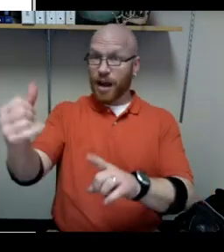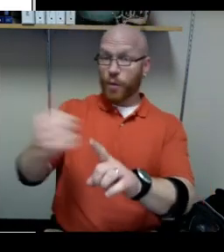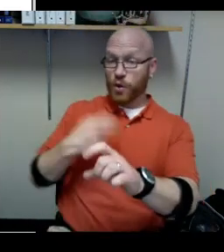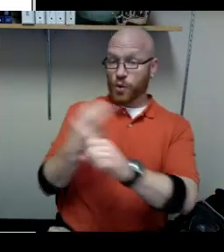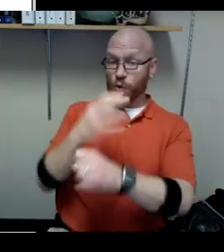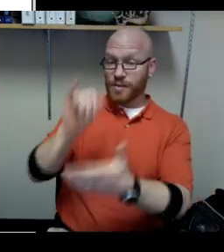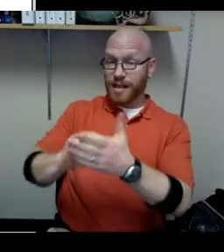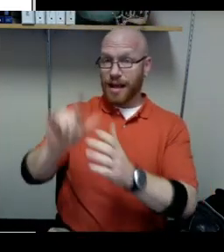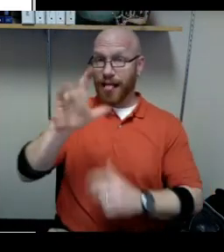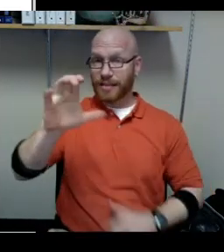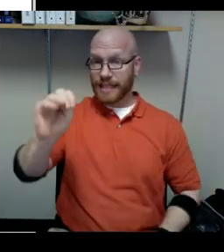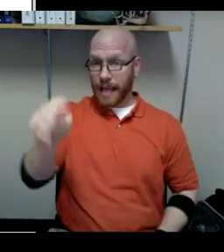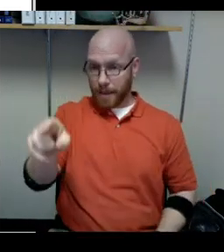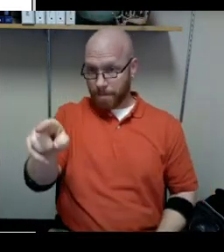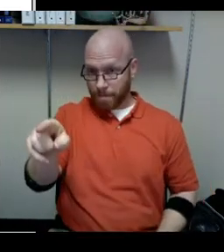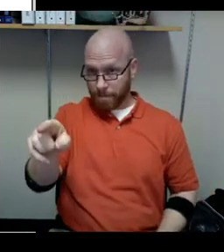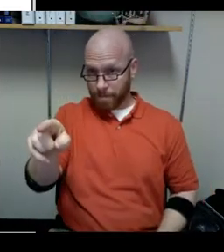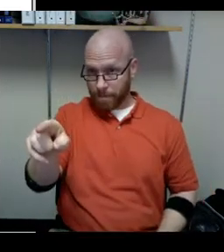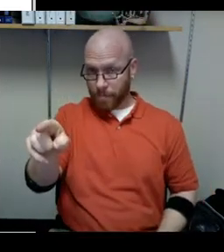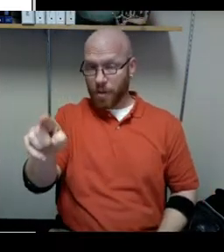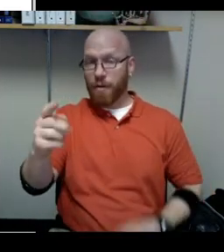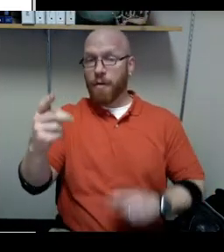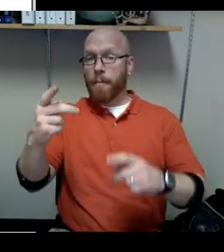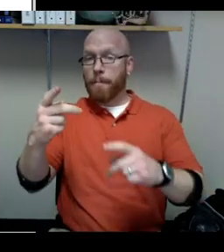So now we use that LCM,